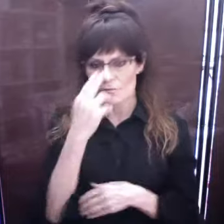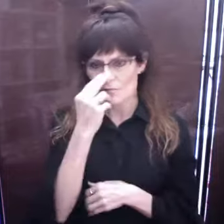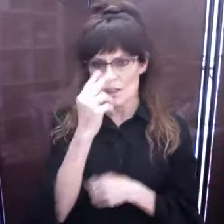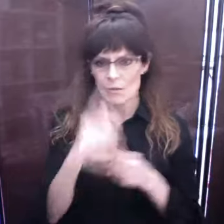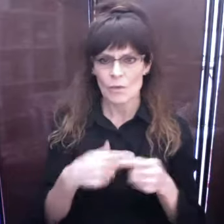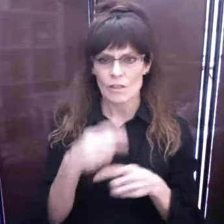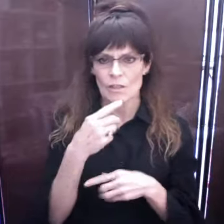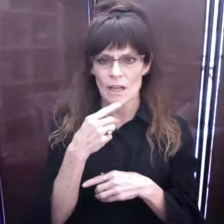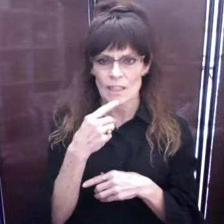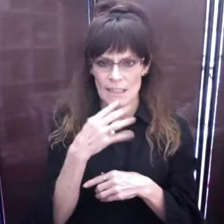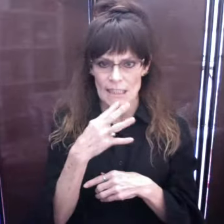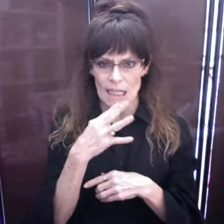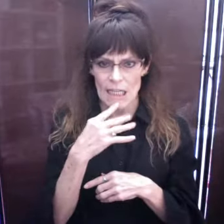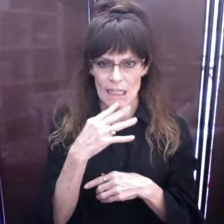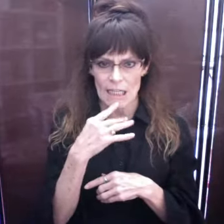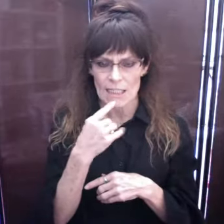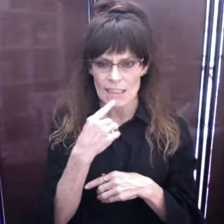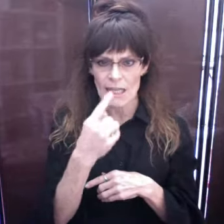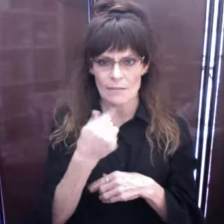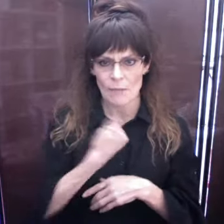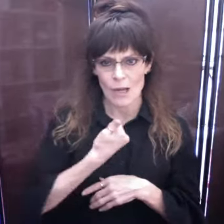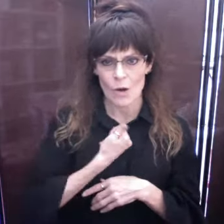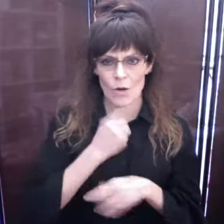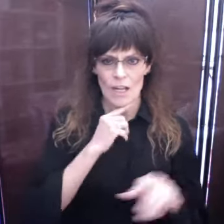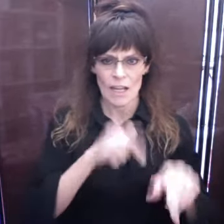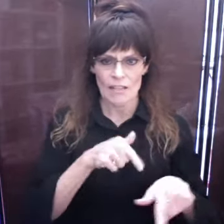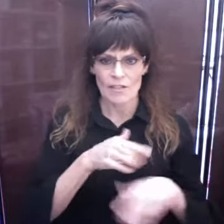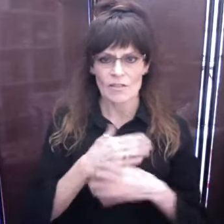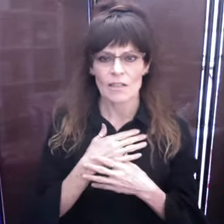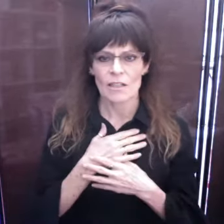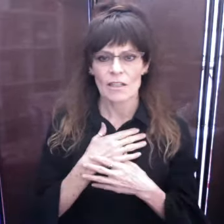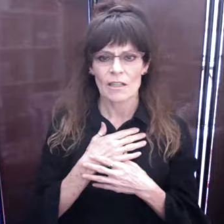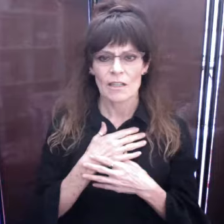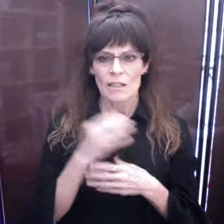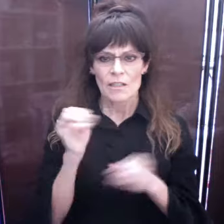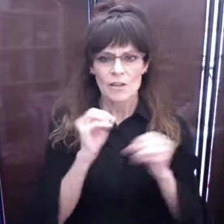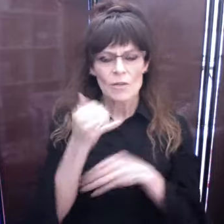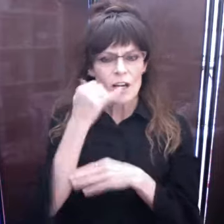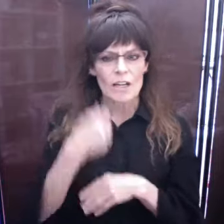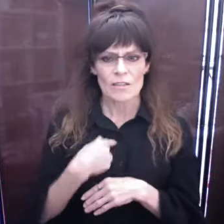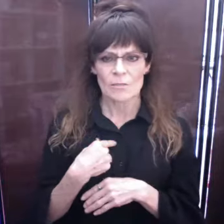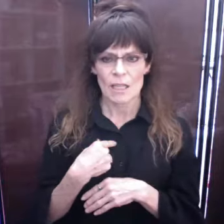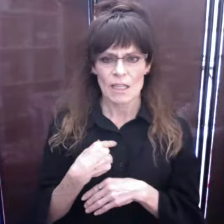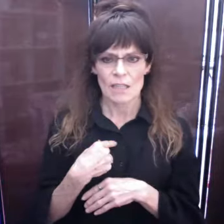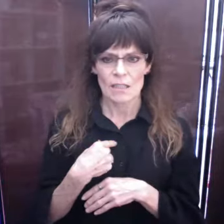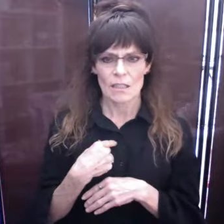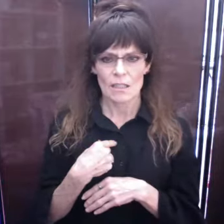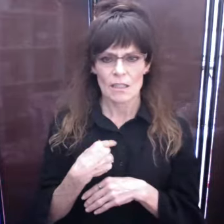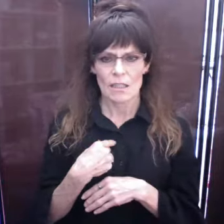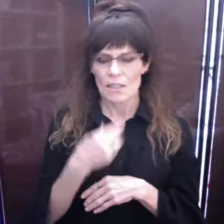passed my lips, I already have my answer, where I was saying, Mike, nobody calls me anymore for anything. And as soon as I said it, I